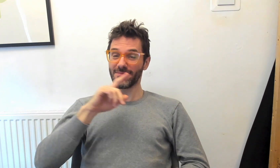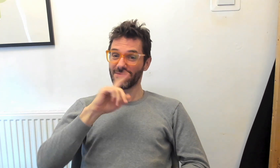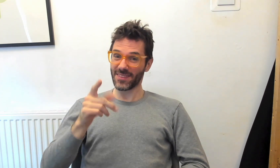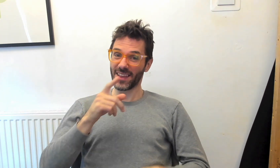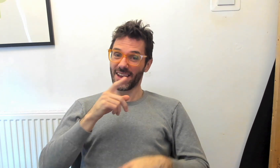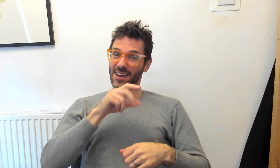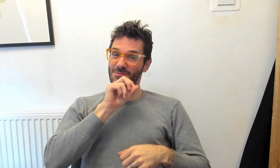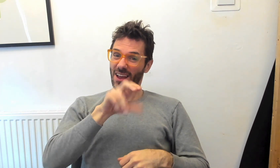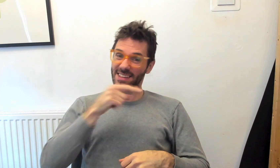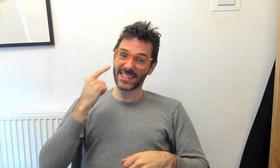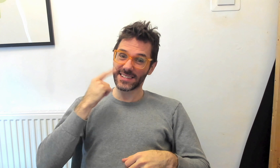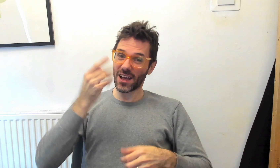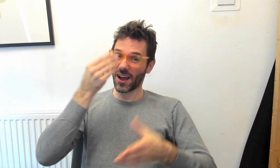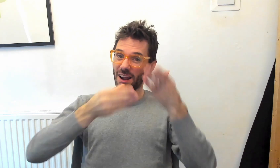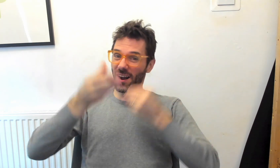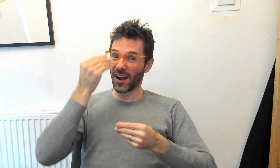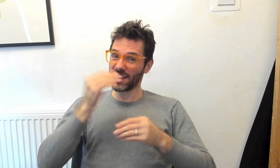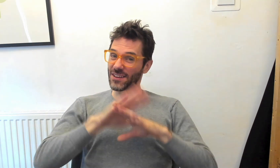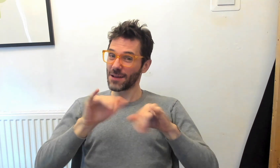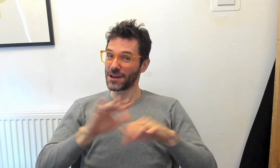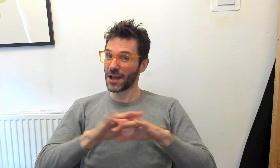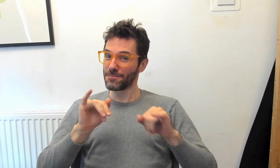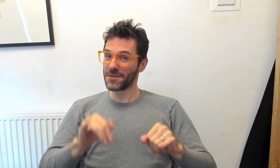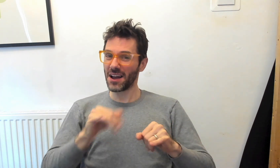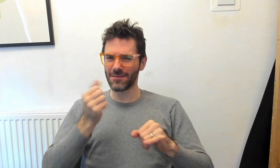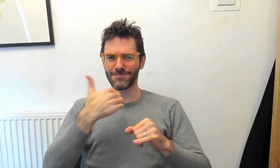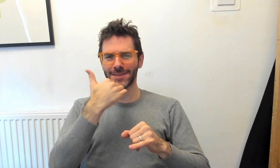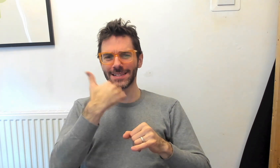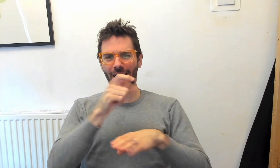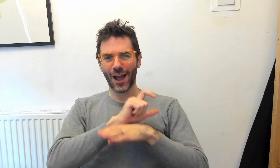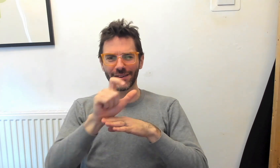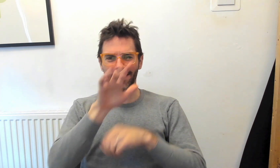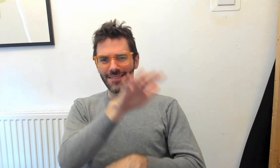found Python relatively easy to learn. There are plenty of courses out there,